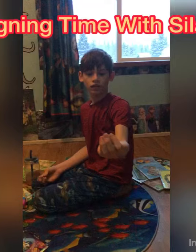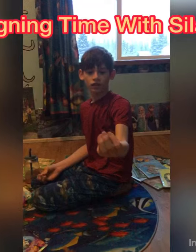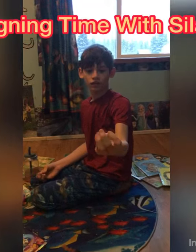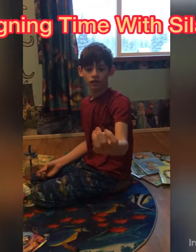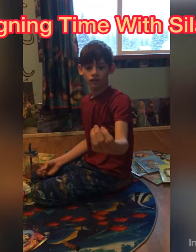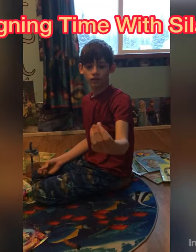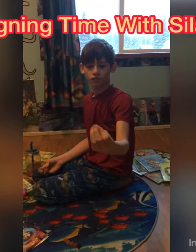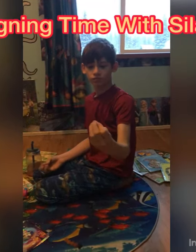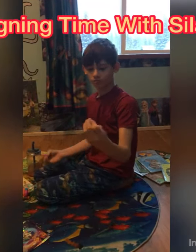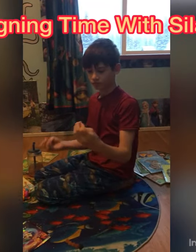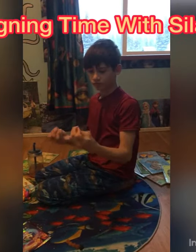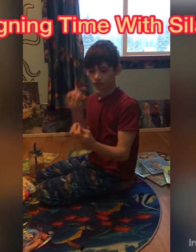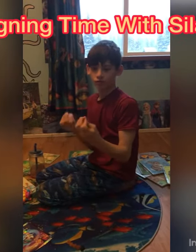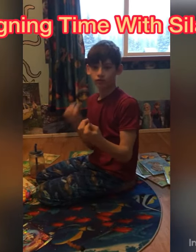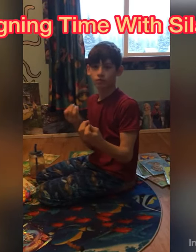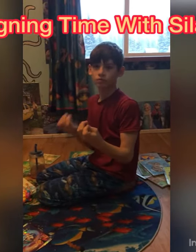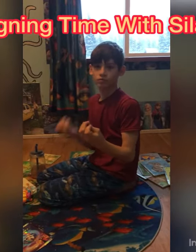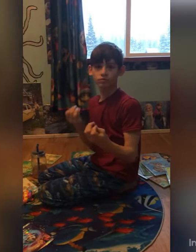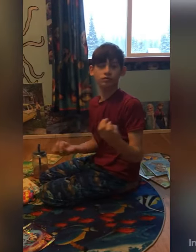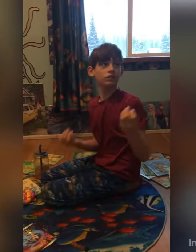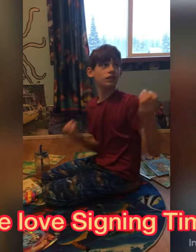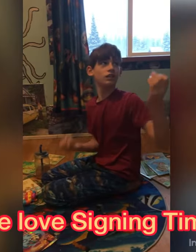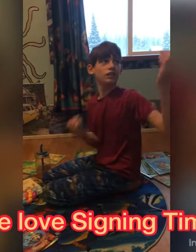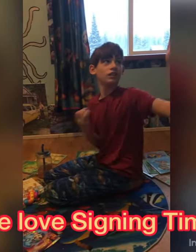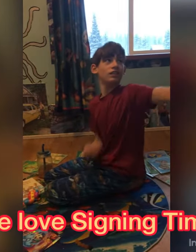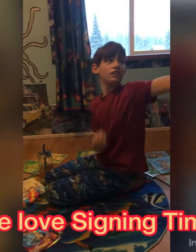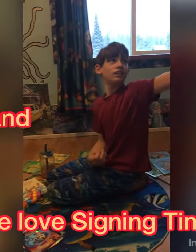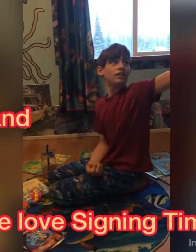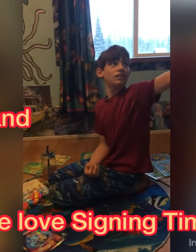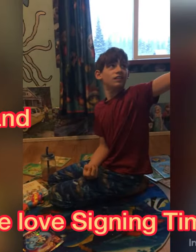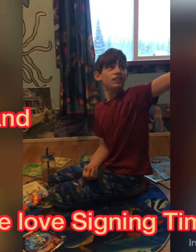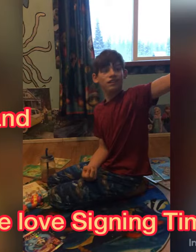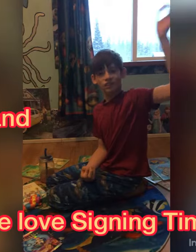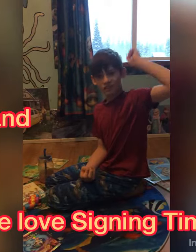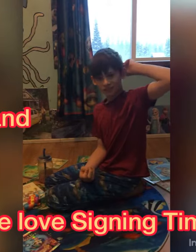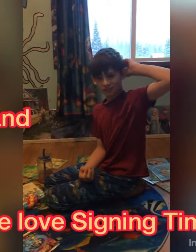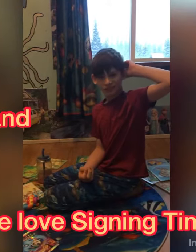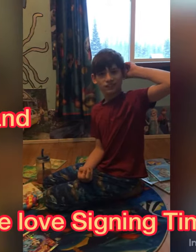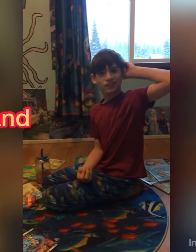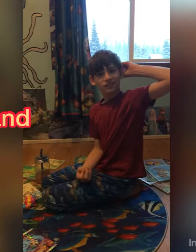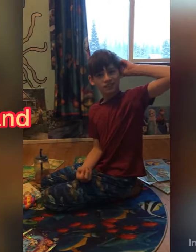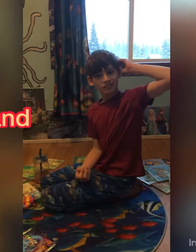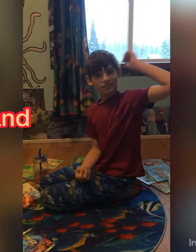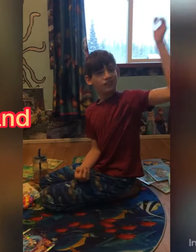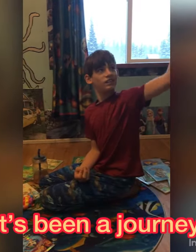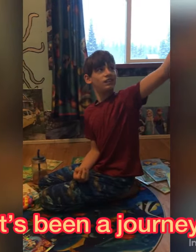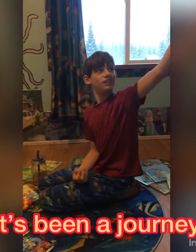I feel the sand between your fingers. Sand. Sand. Are you going to do sand? Show mama sand. Sand.